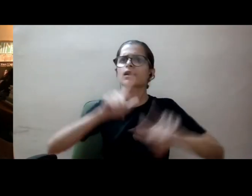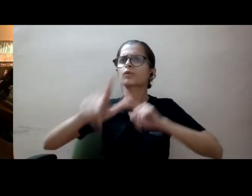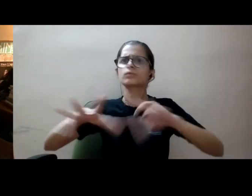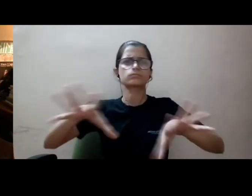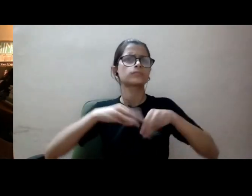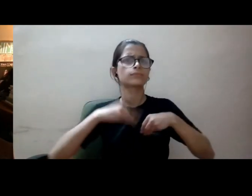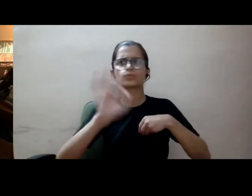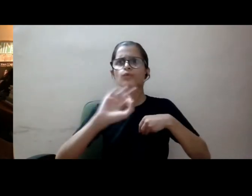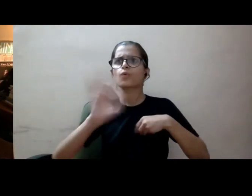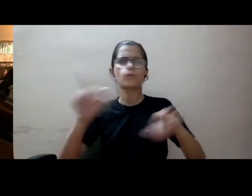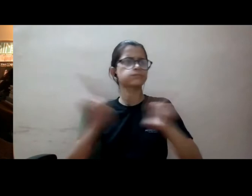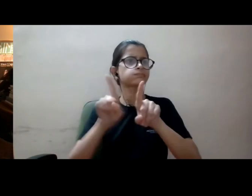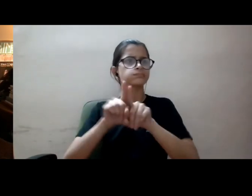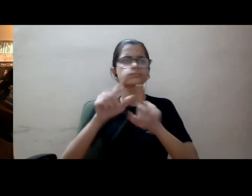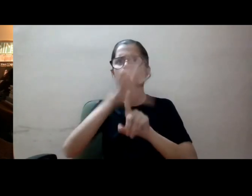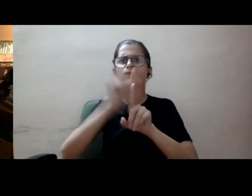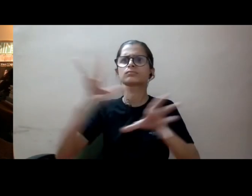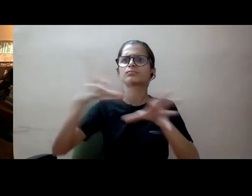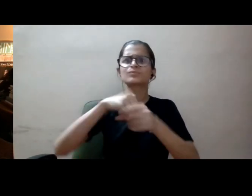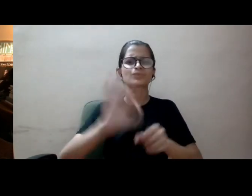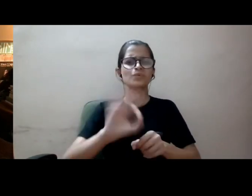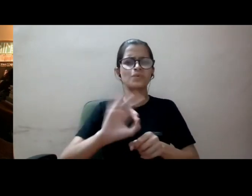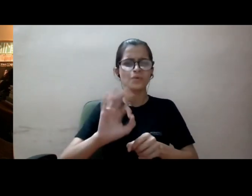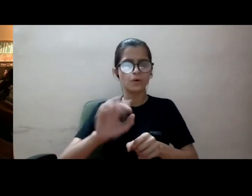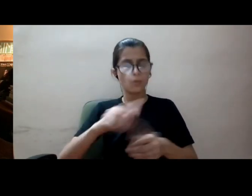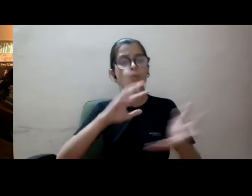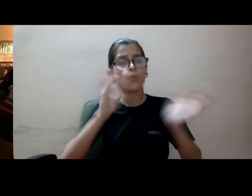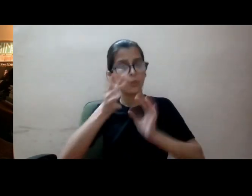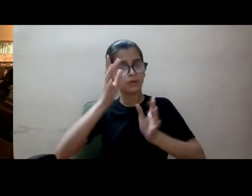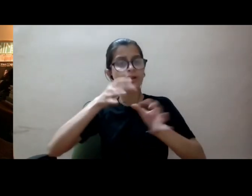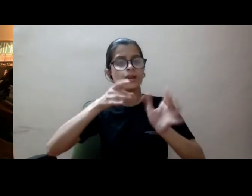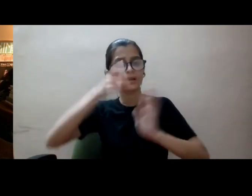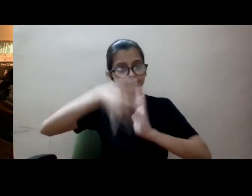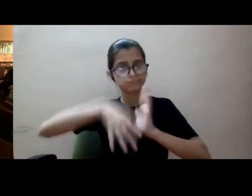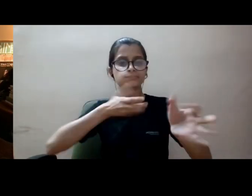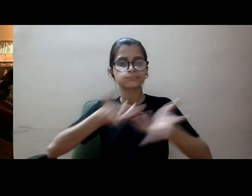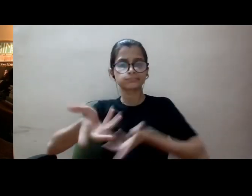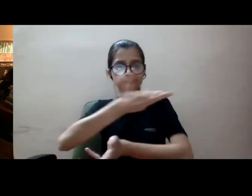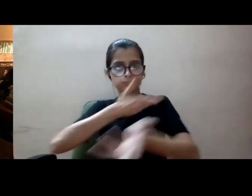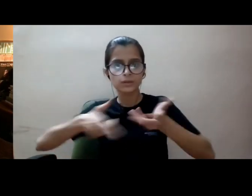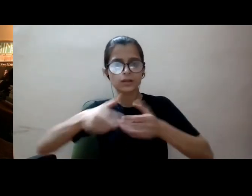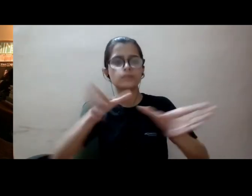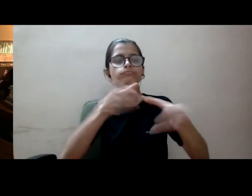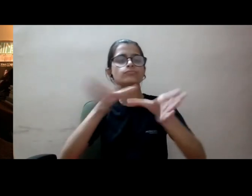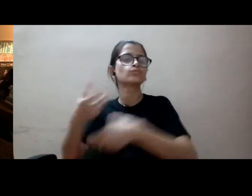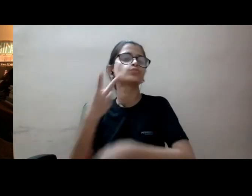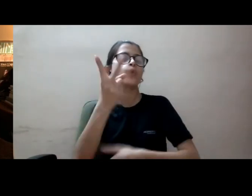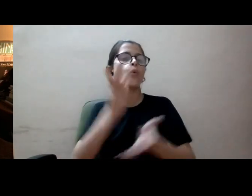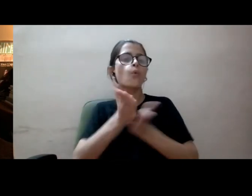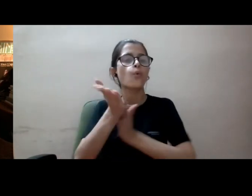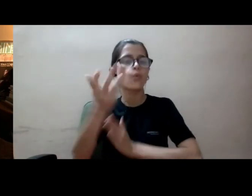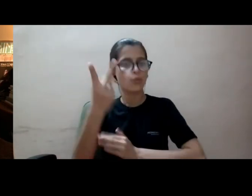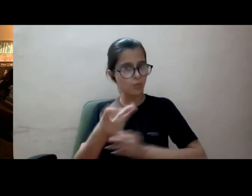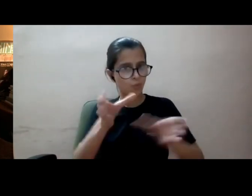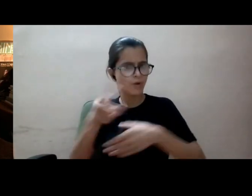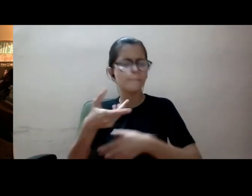language. So this whole discussion gives legitimacy, to both the sections, right? So nobody can